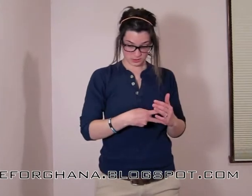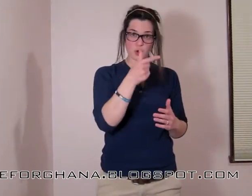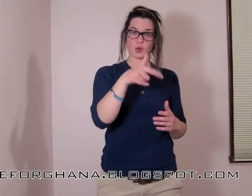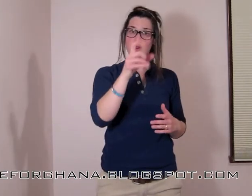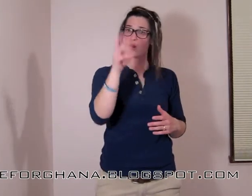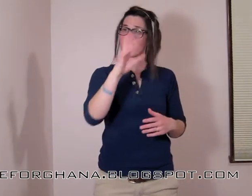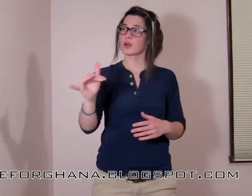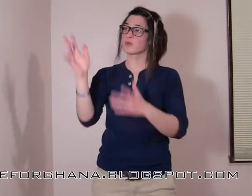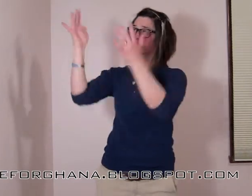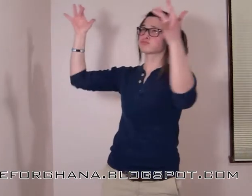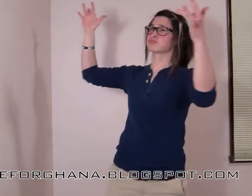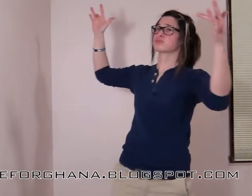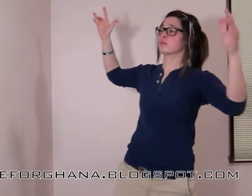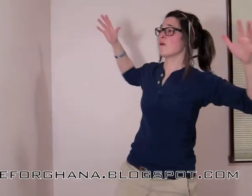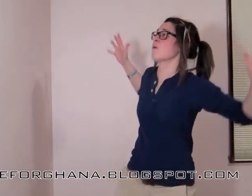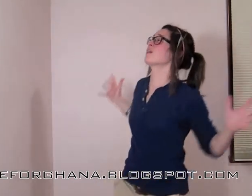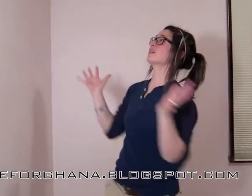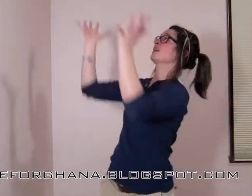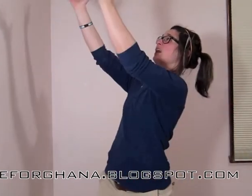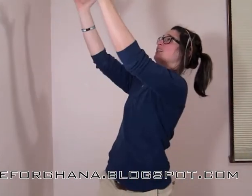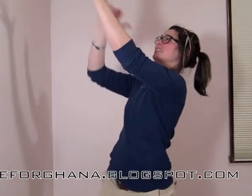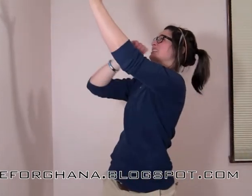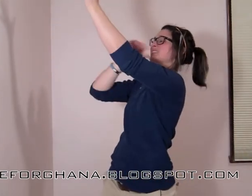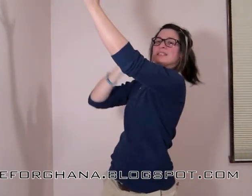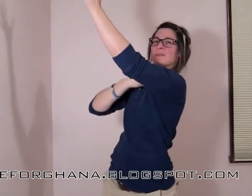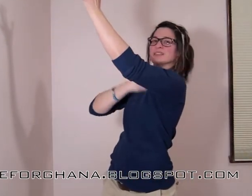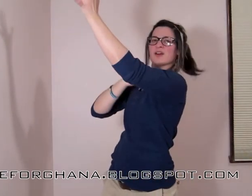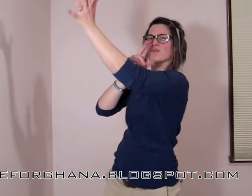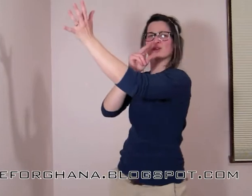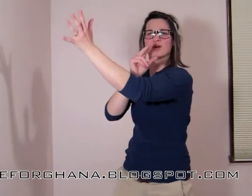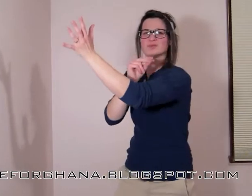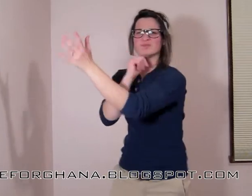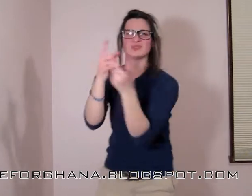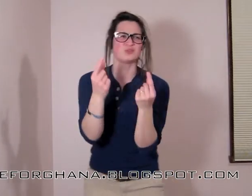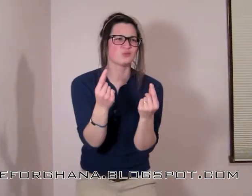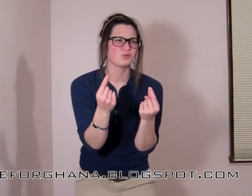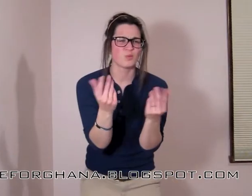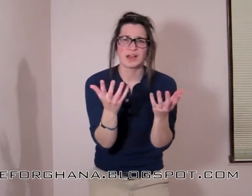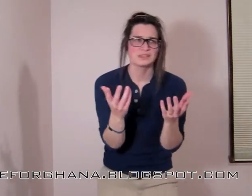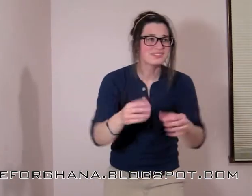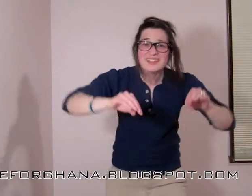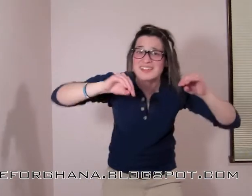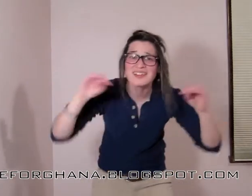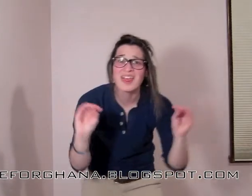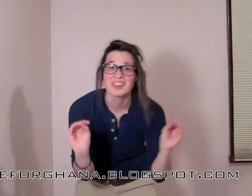That means all the glory goes to God, not myself, because I didn't do